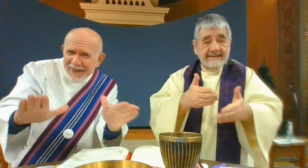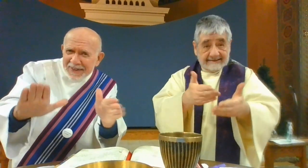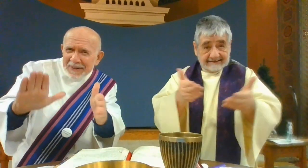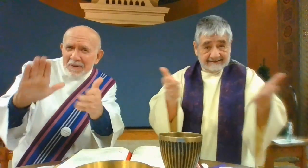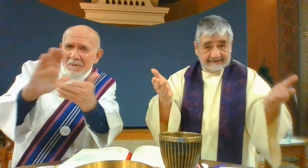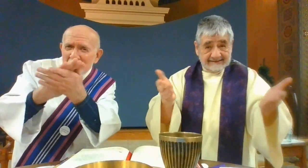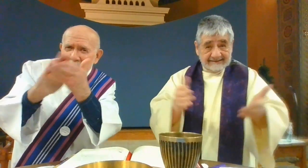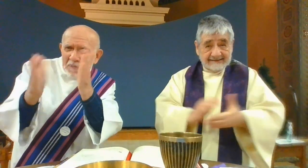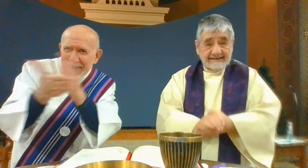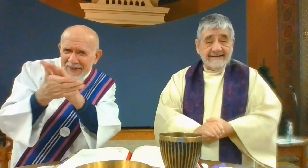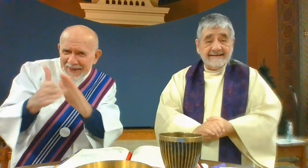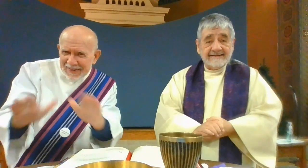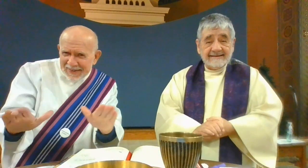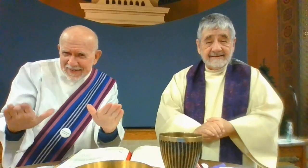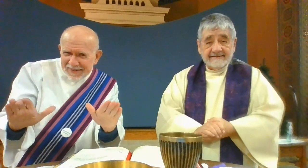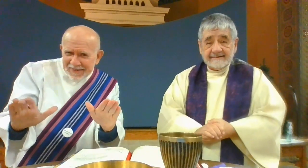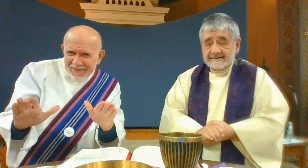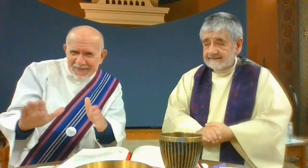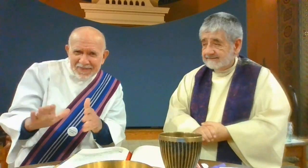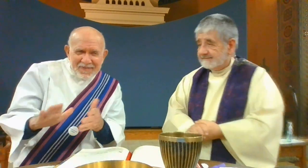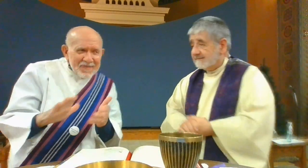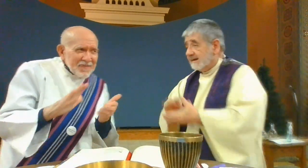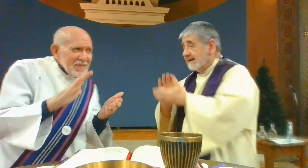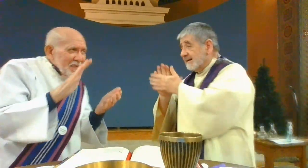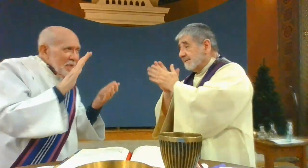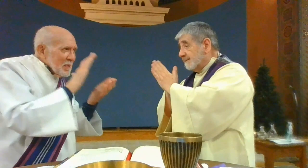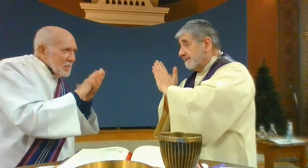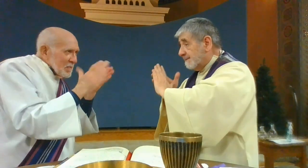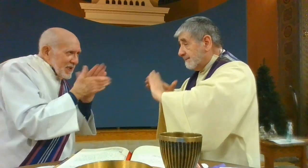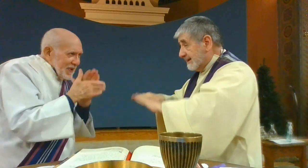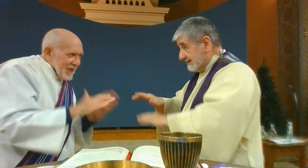peace peace to you